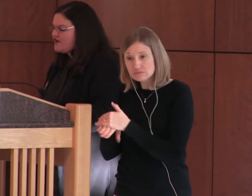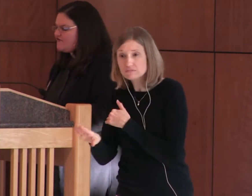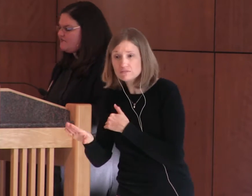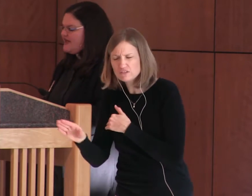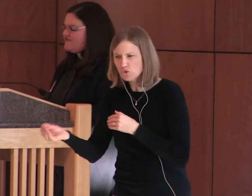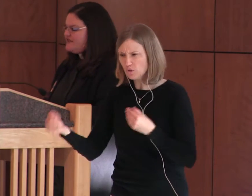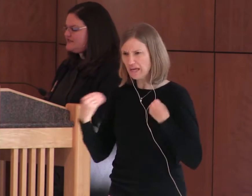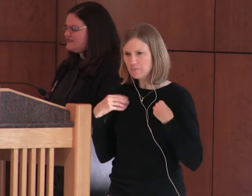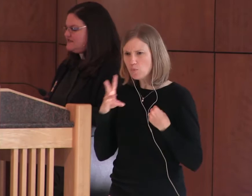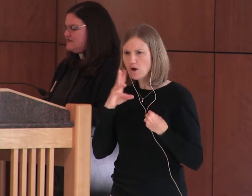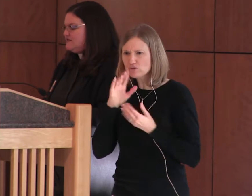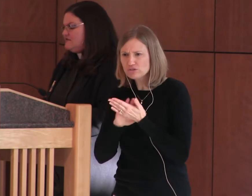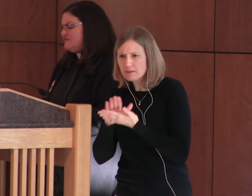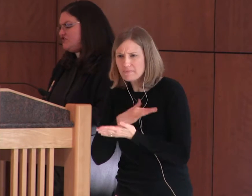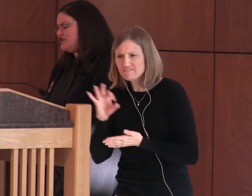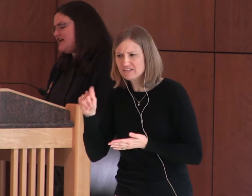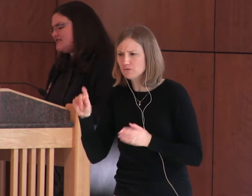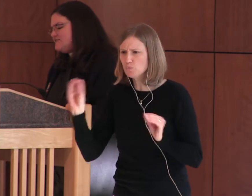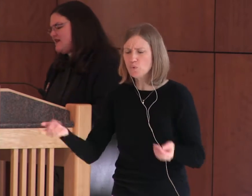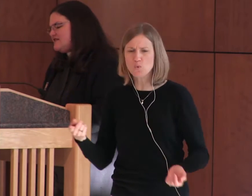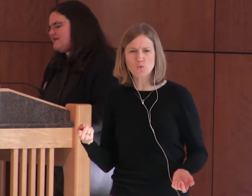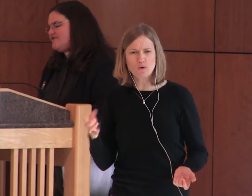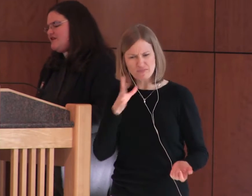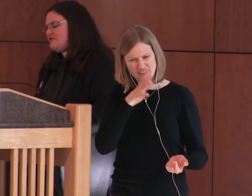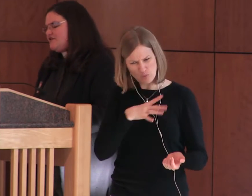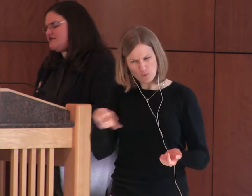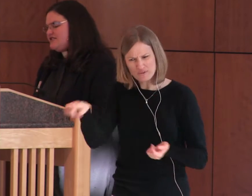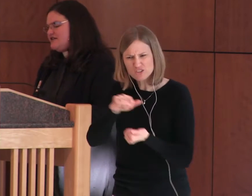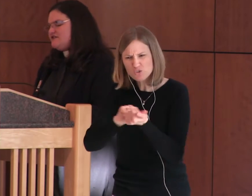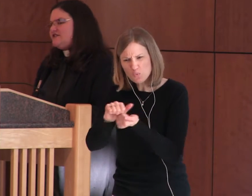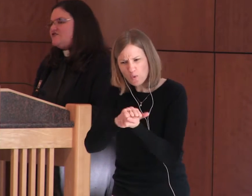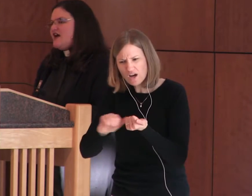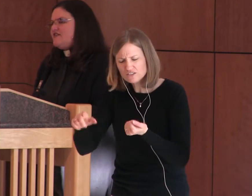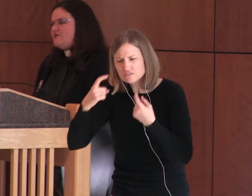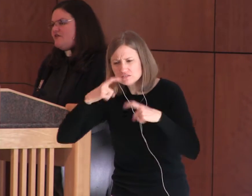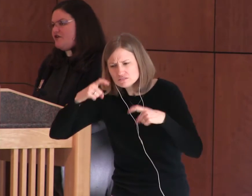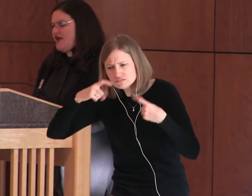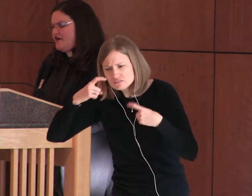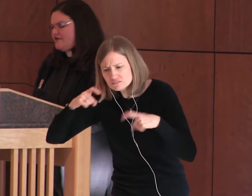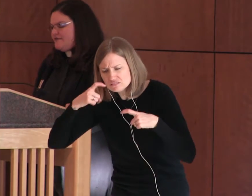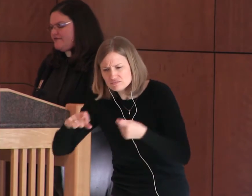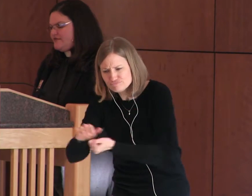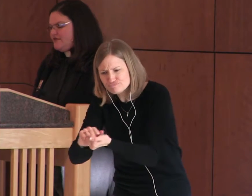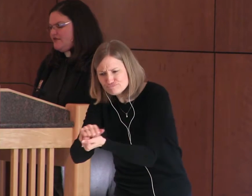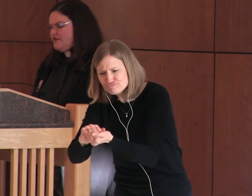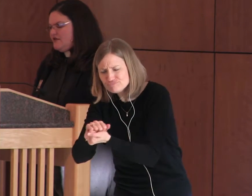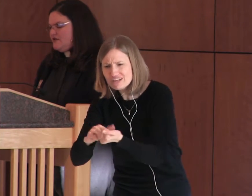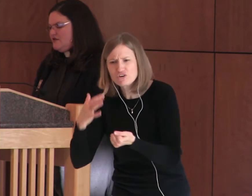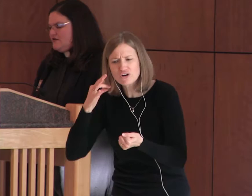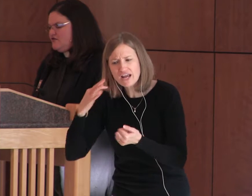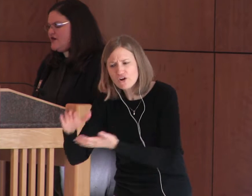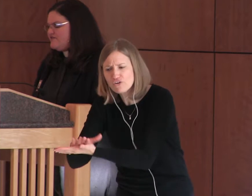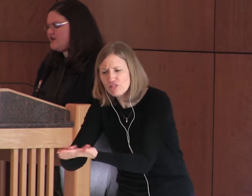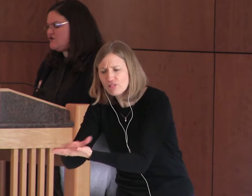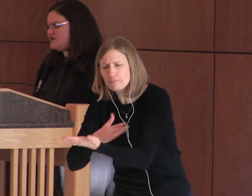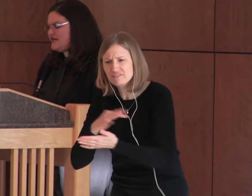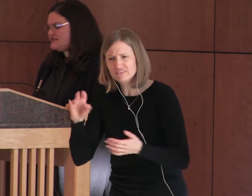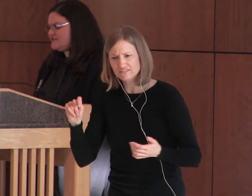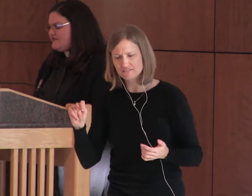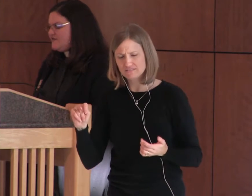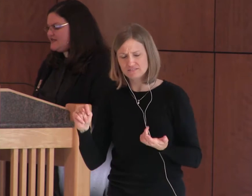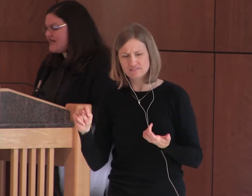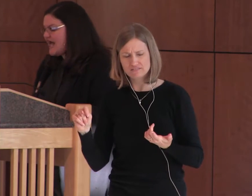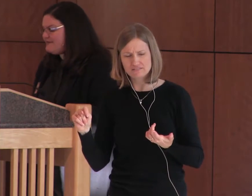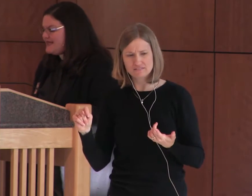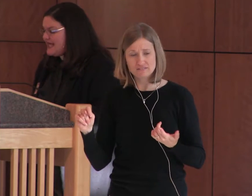me no water for my feet, but she has bathed my feet with her tears and dried them with her hair. You gave me no